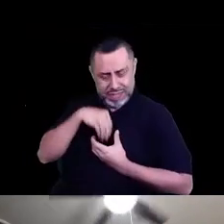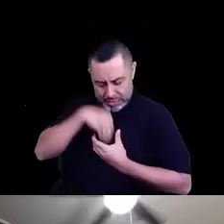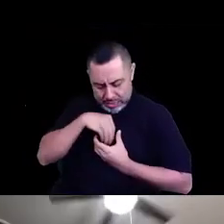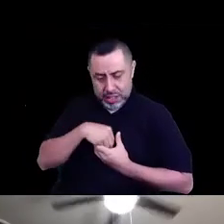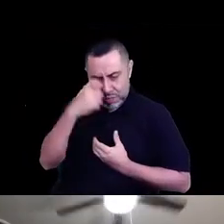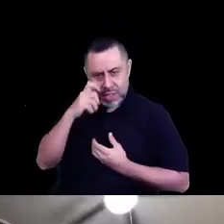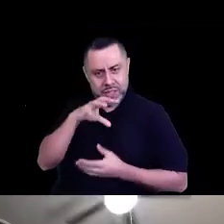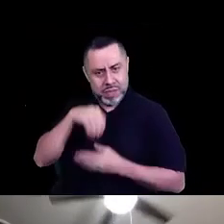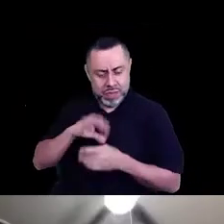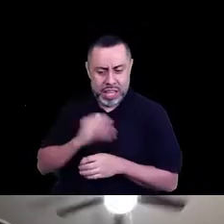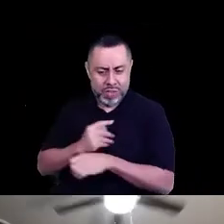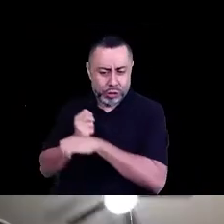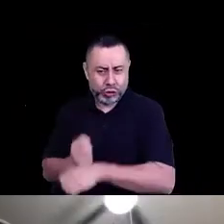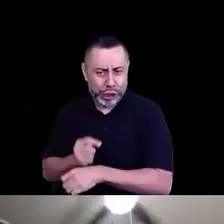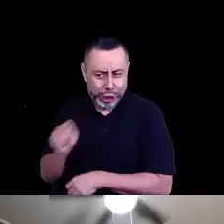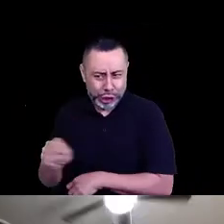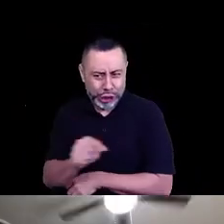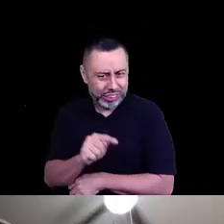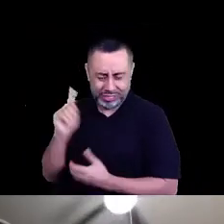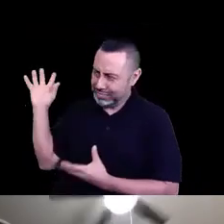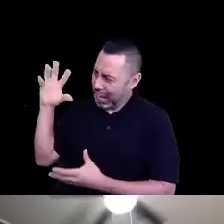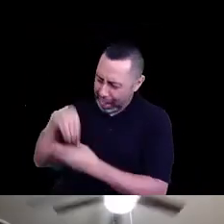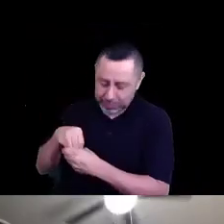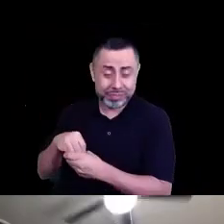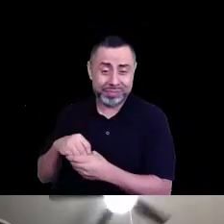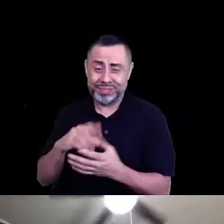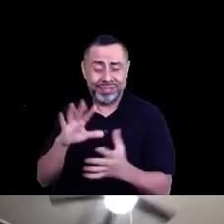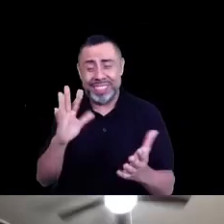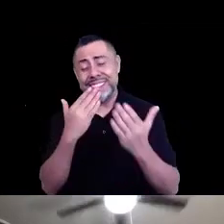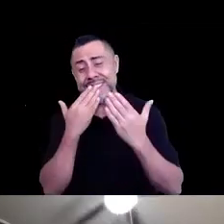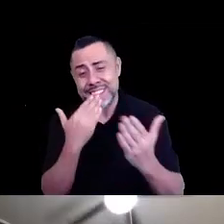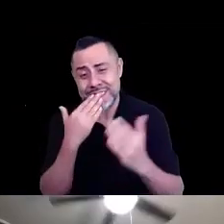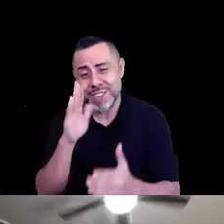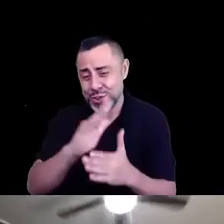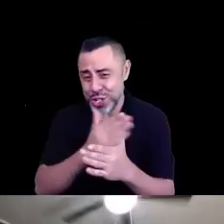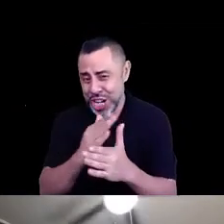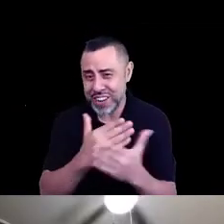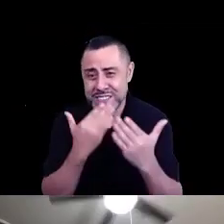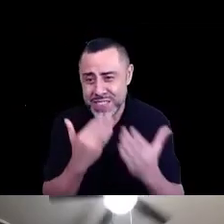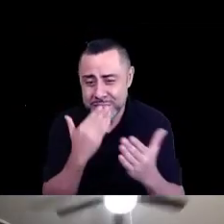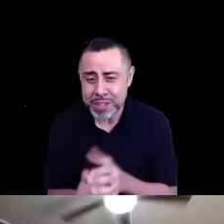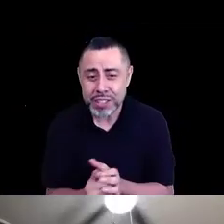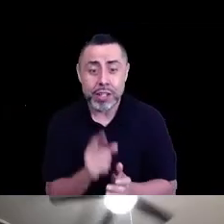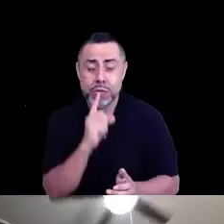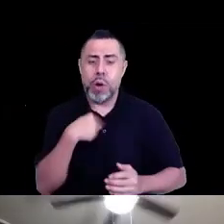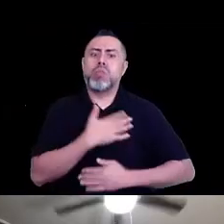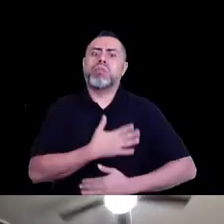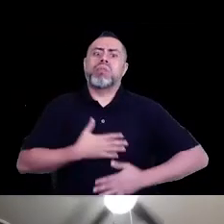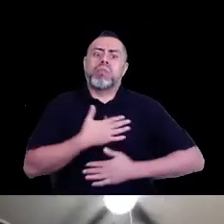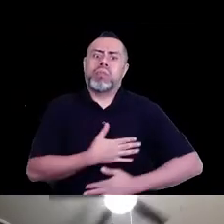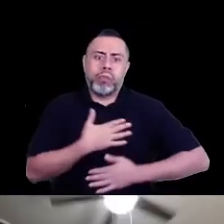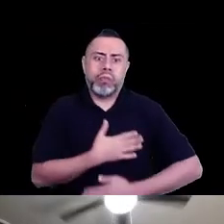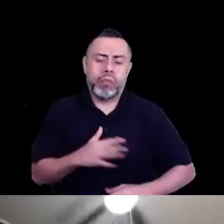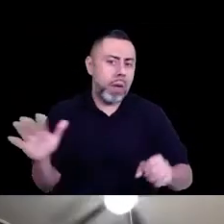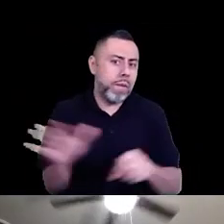tradition. So thank you. Thank you for sharing that. And I really enjoyed all of it. It just filled